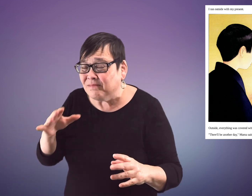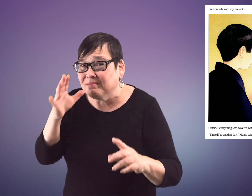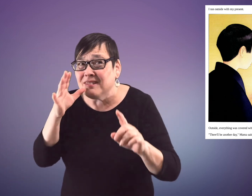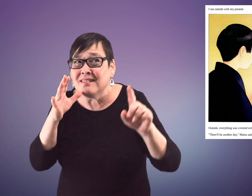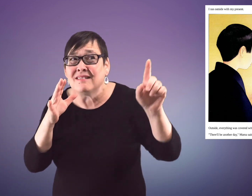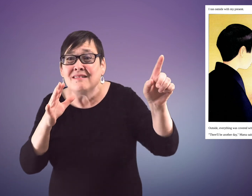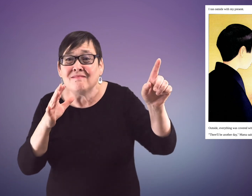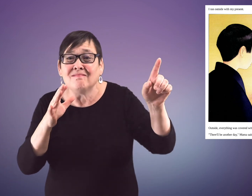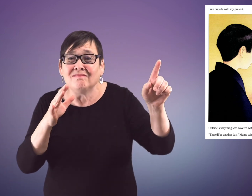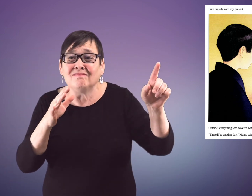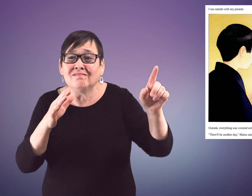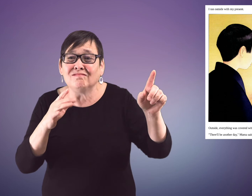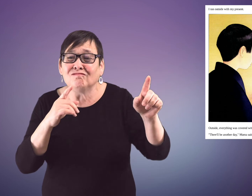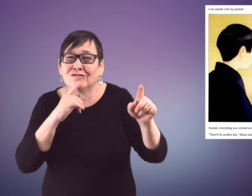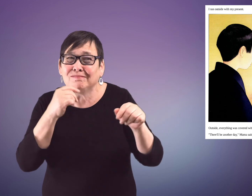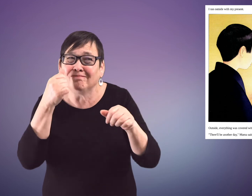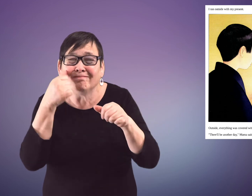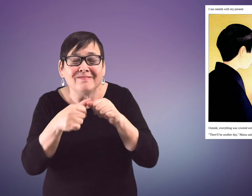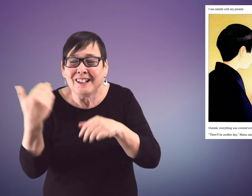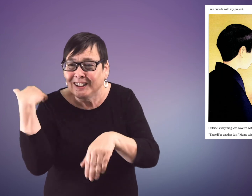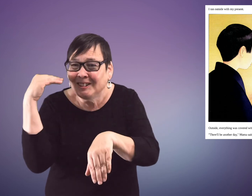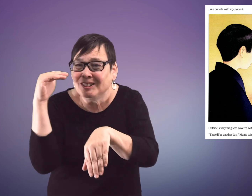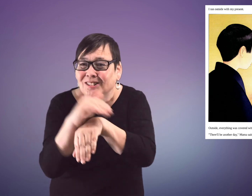wanted. It was the kite.